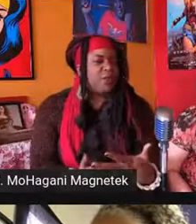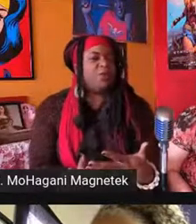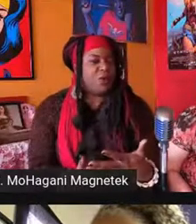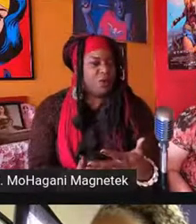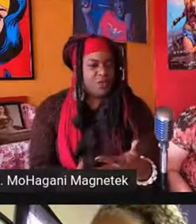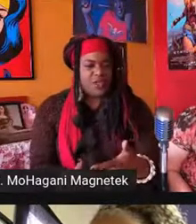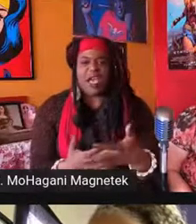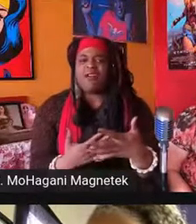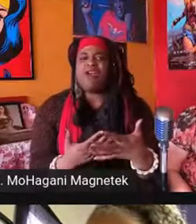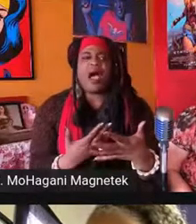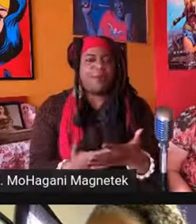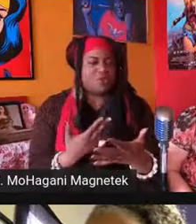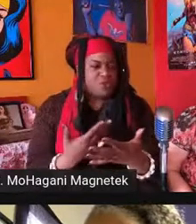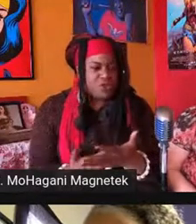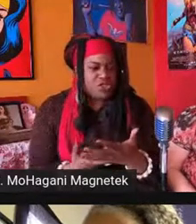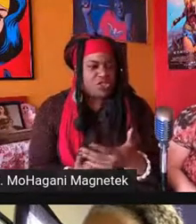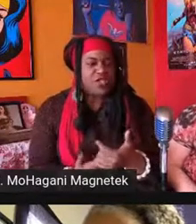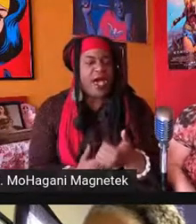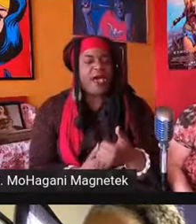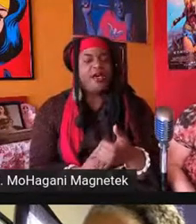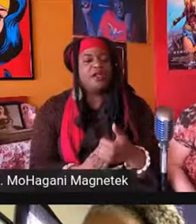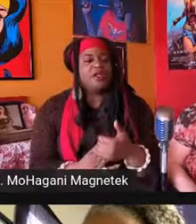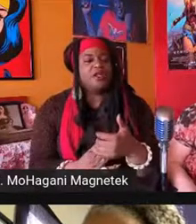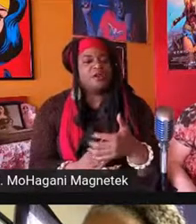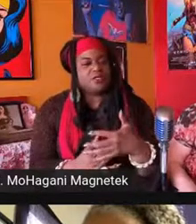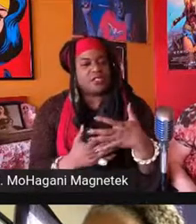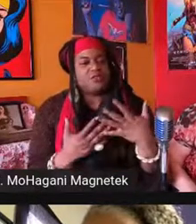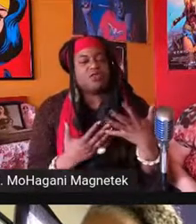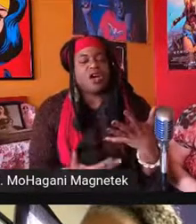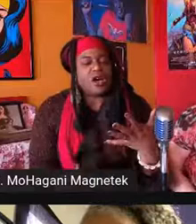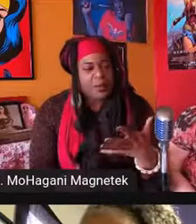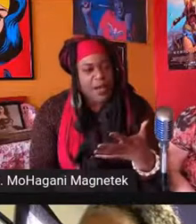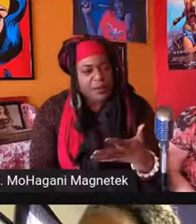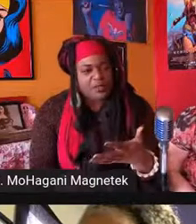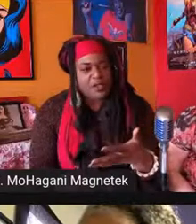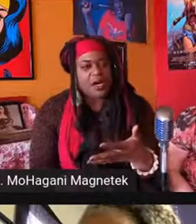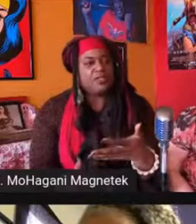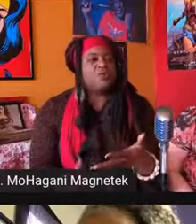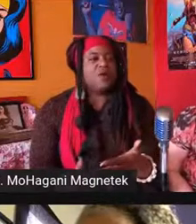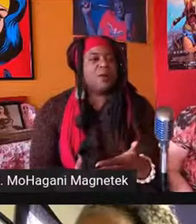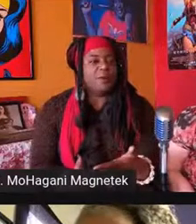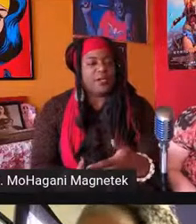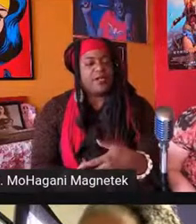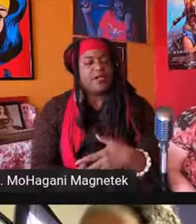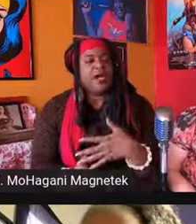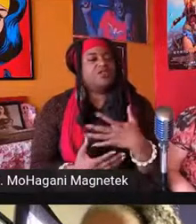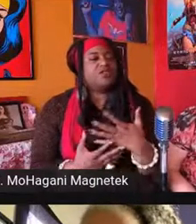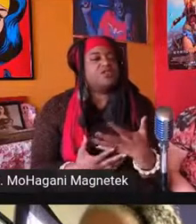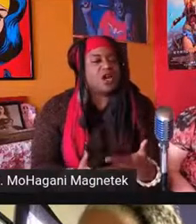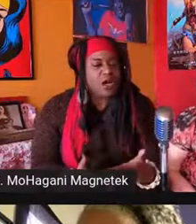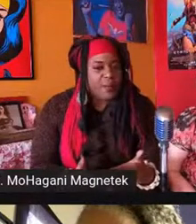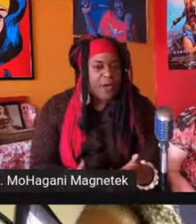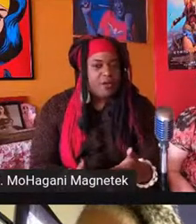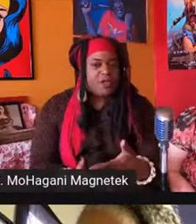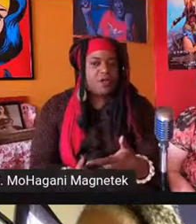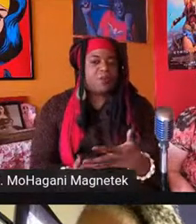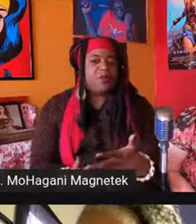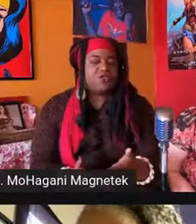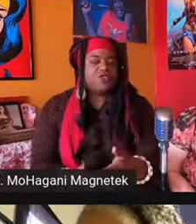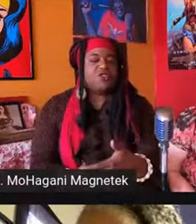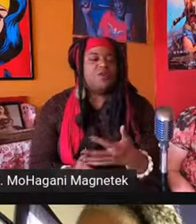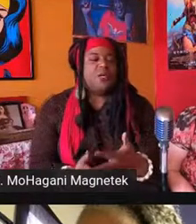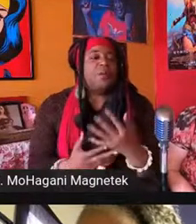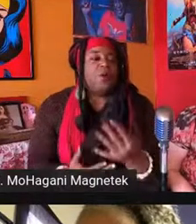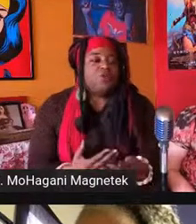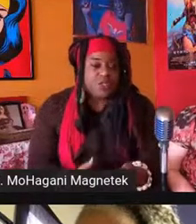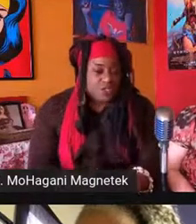this clipboard with her. And every opportunity she got, you know, saying she would talk about mental health and well-being, and she would talk about, you know,